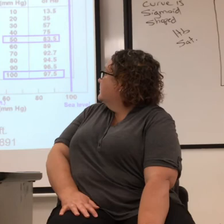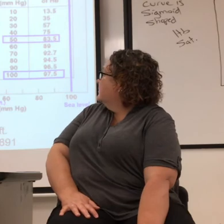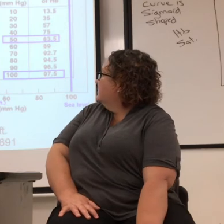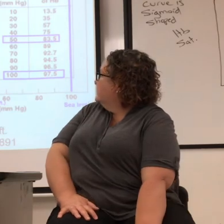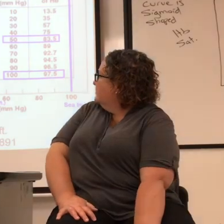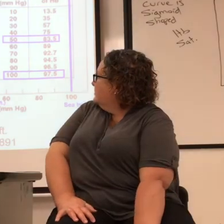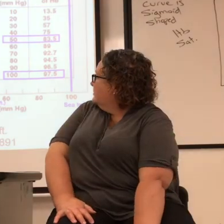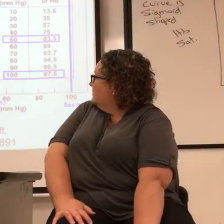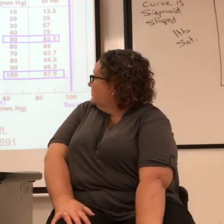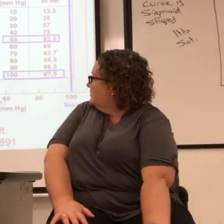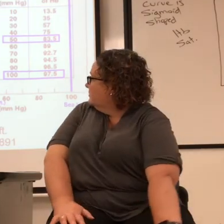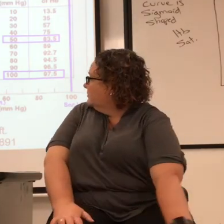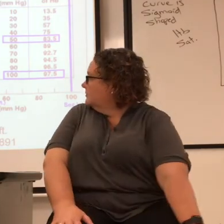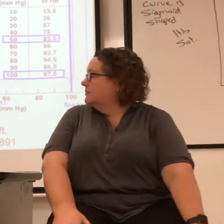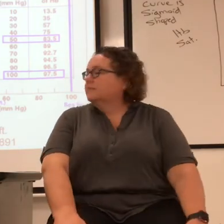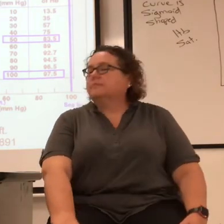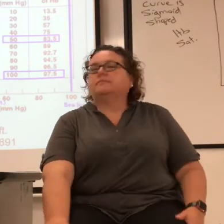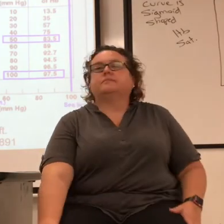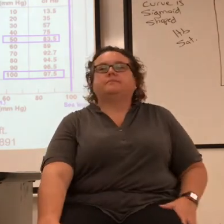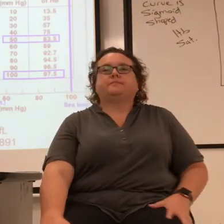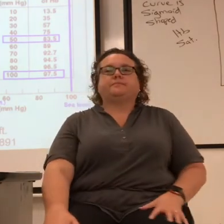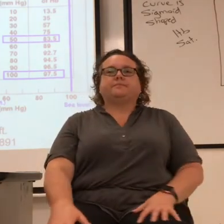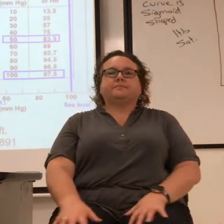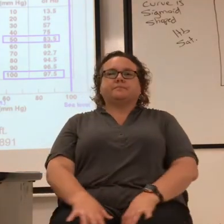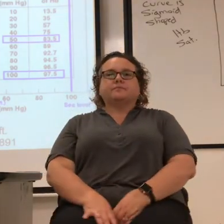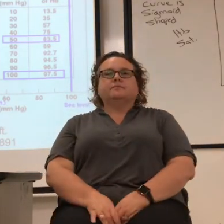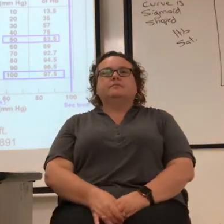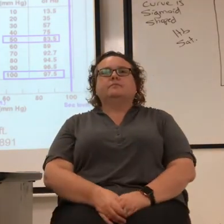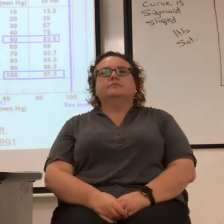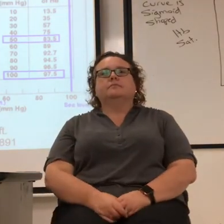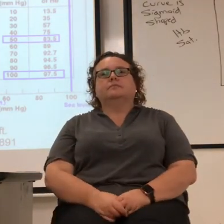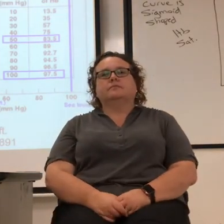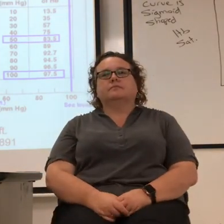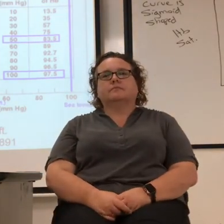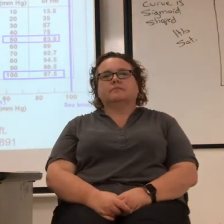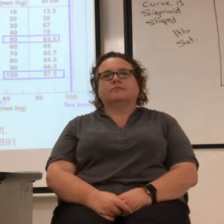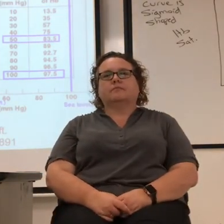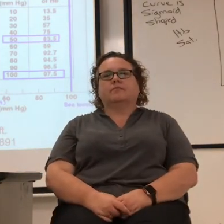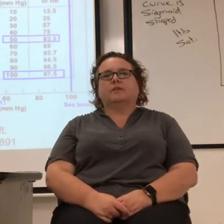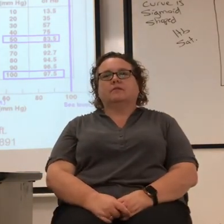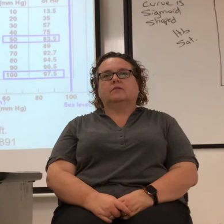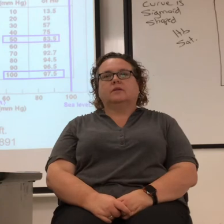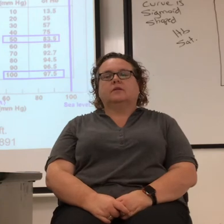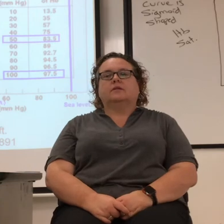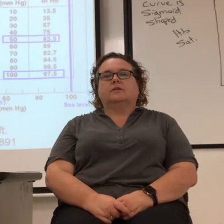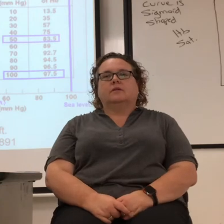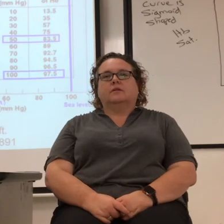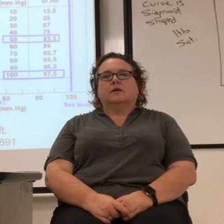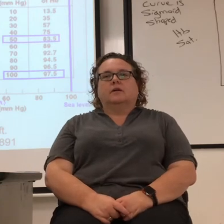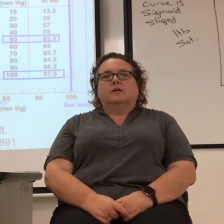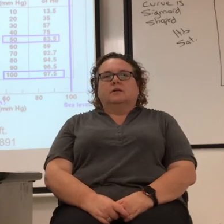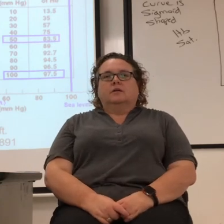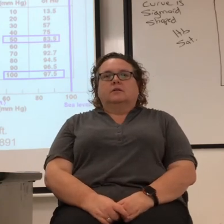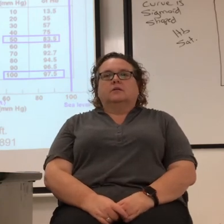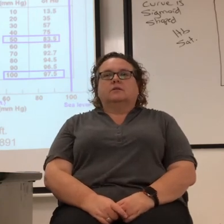So if you go PO2, 40, the saturation is